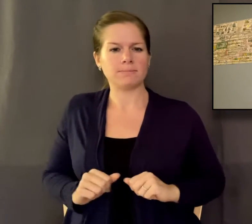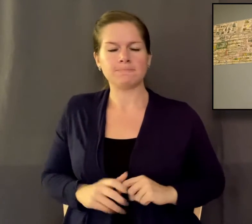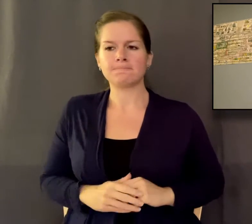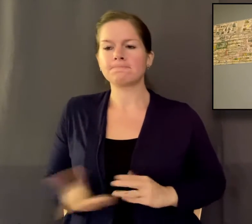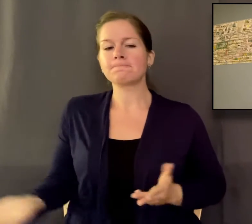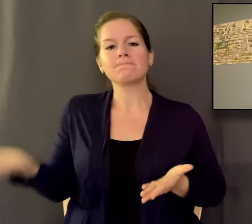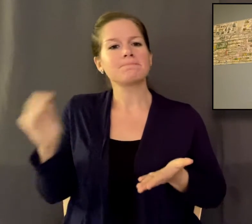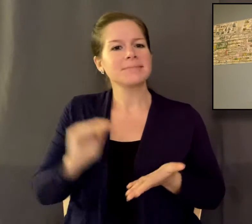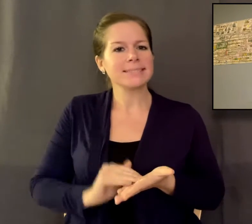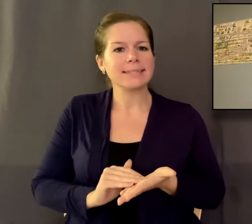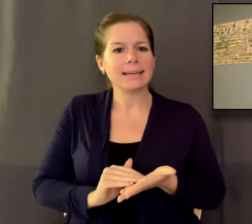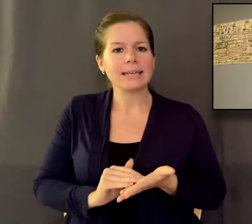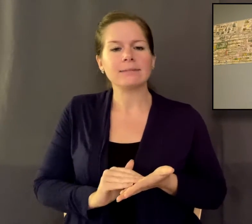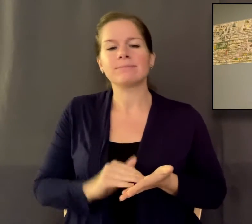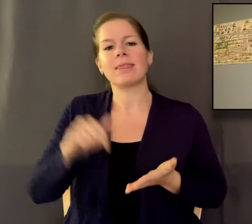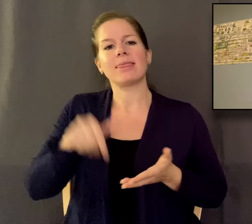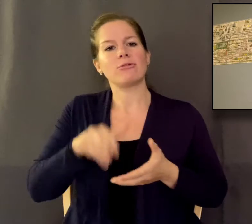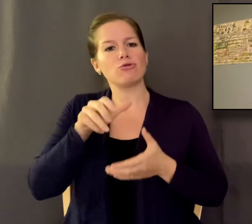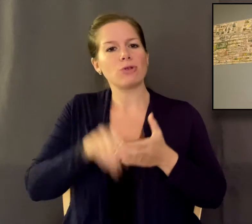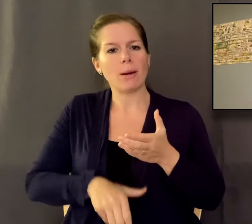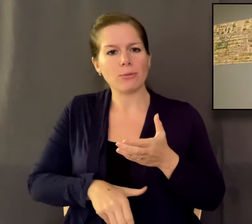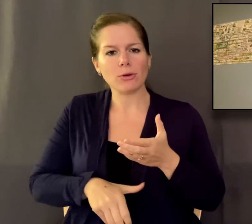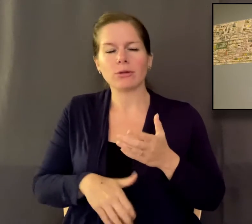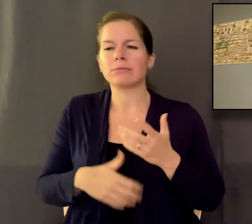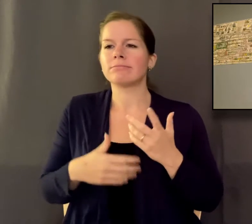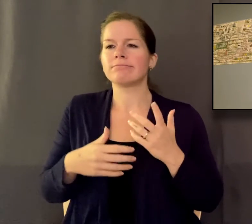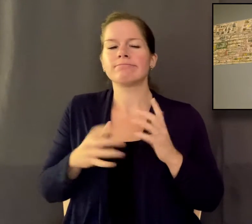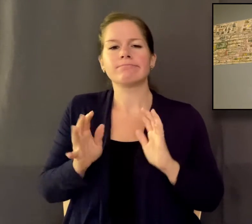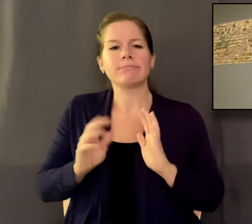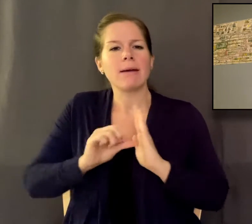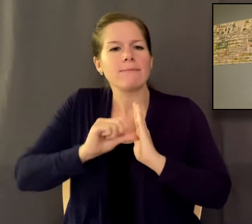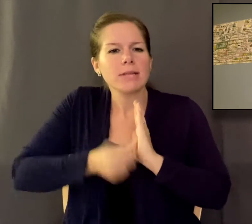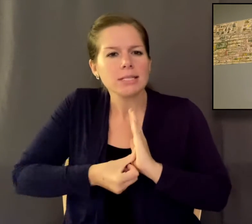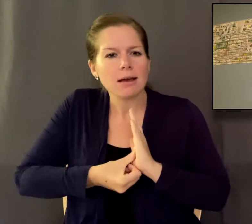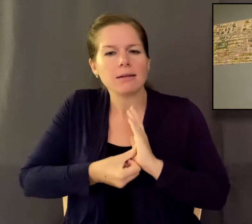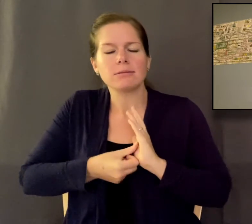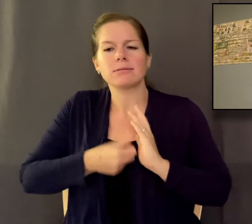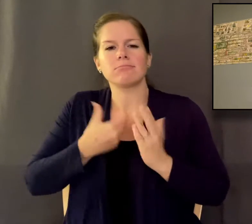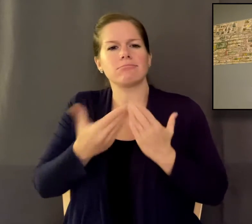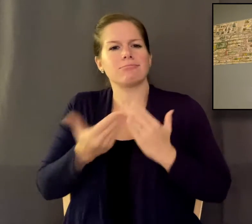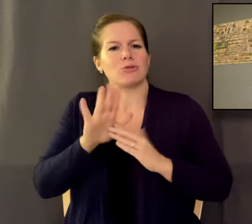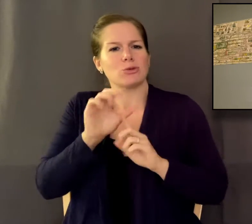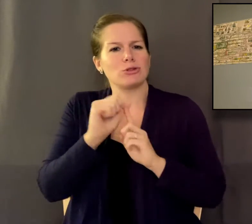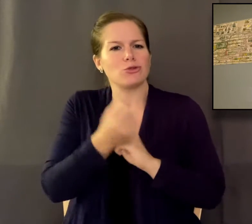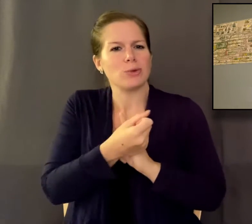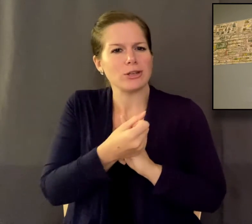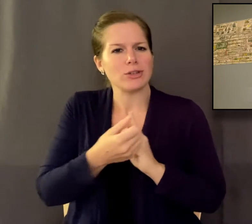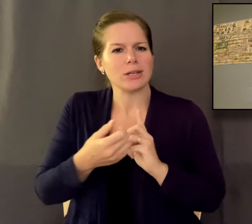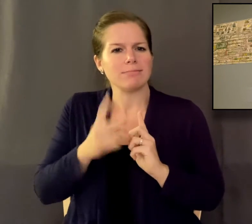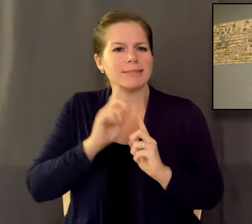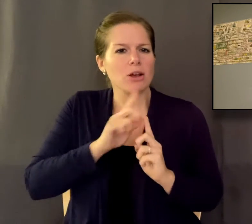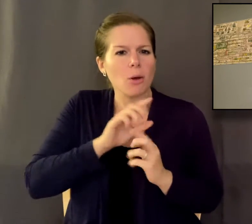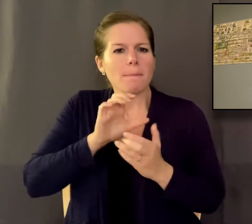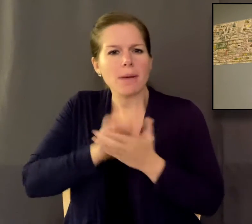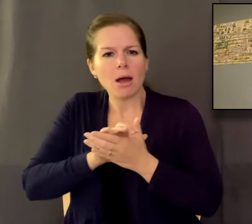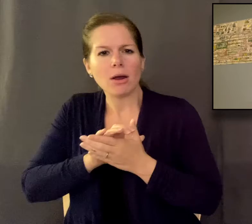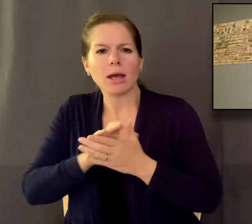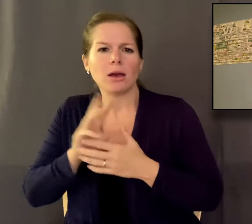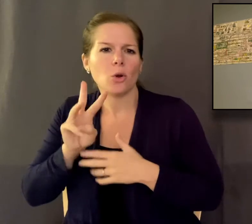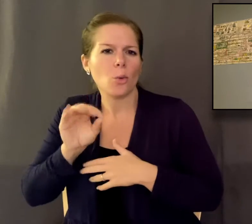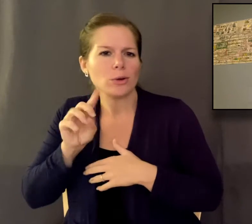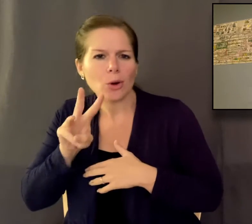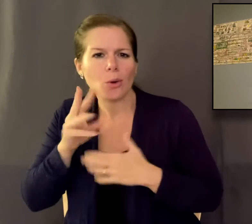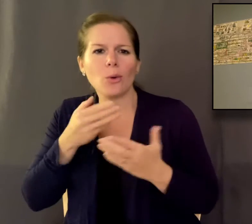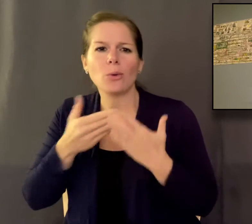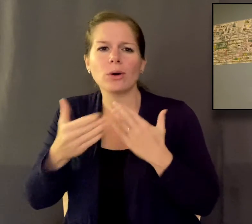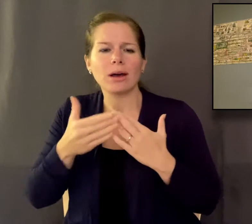So again, this whole section is about living content with your station, living content with how you are. And if you're meant